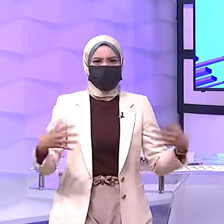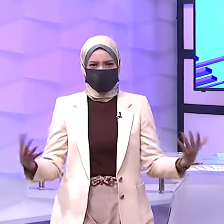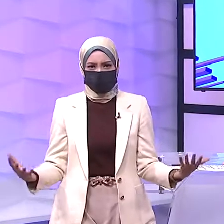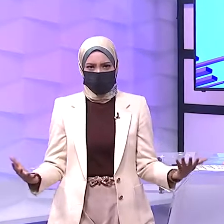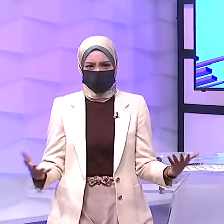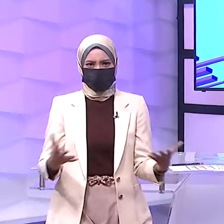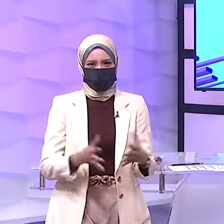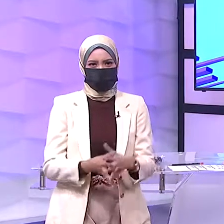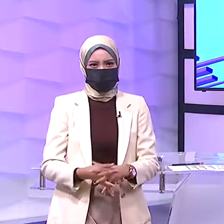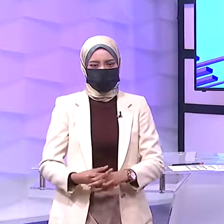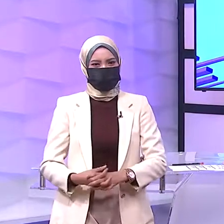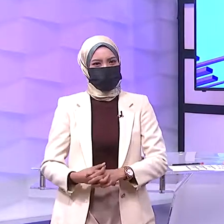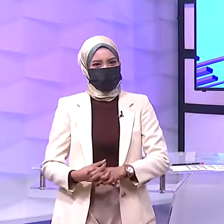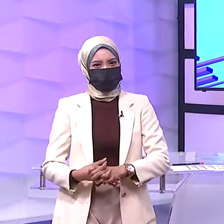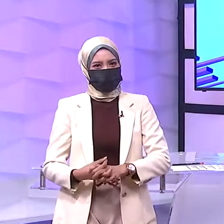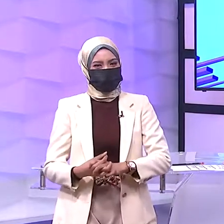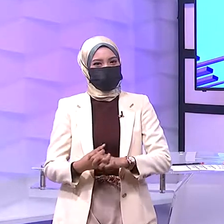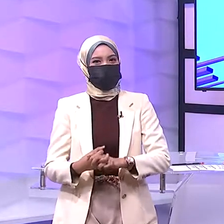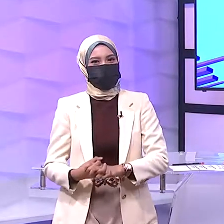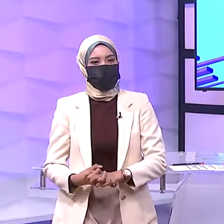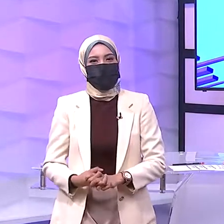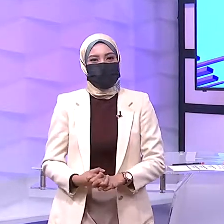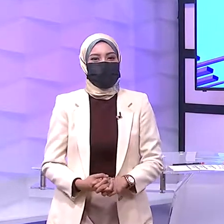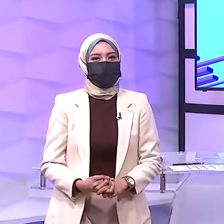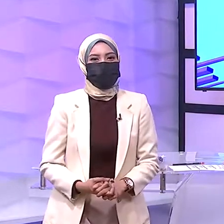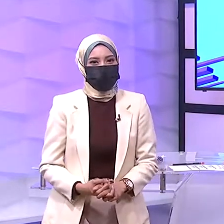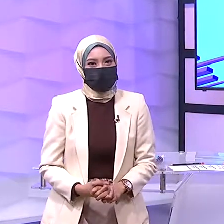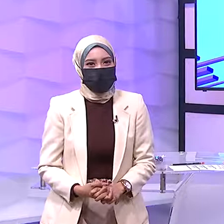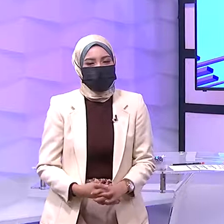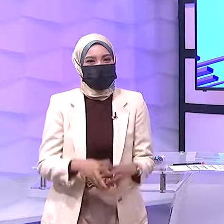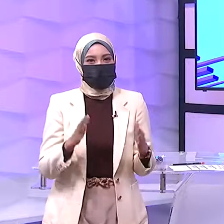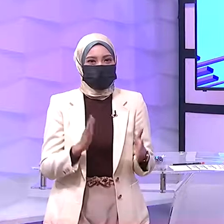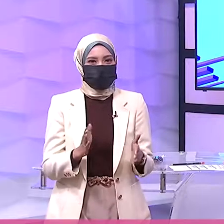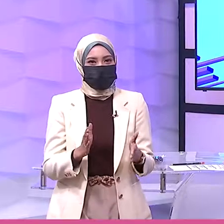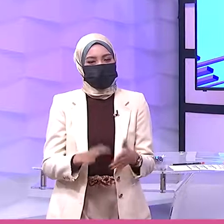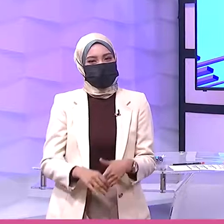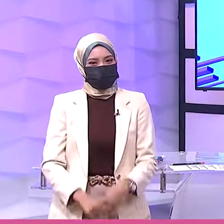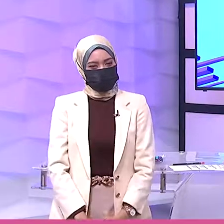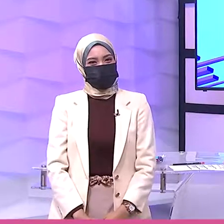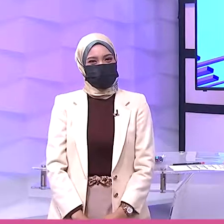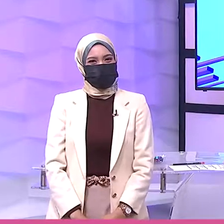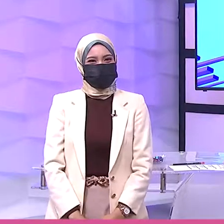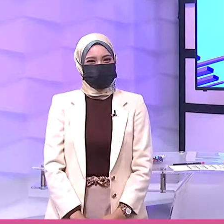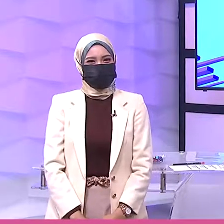house. Wow, this is a very interesting topic. But before that, let's see the teacher's profile.